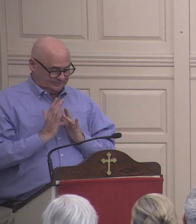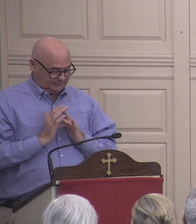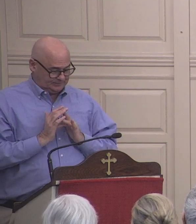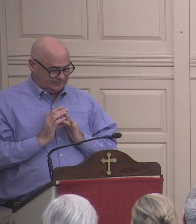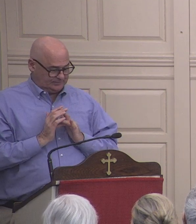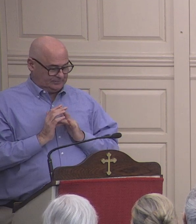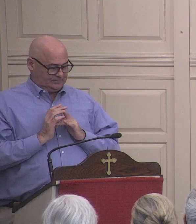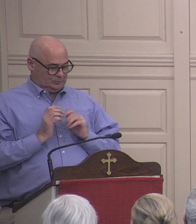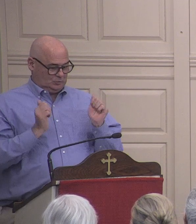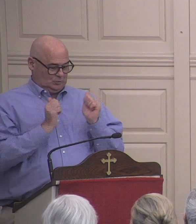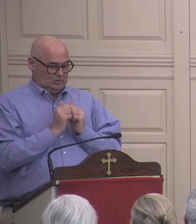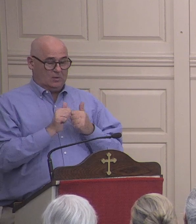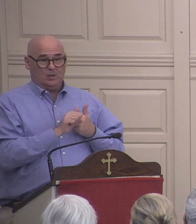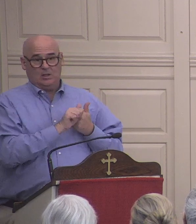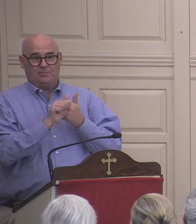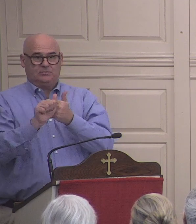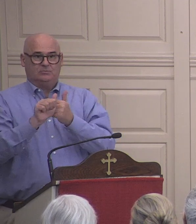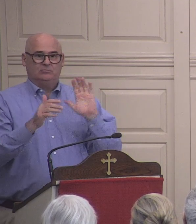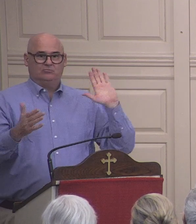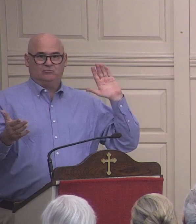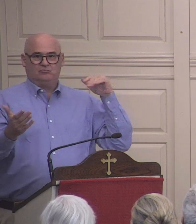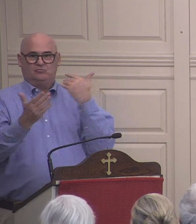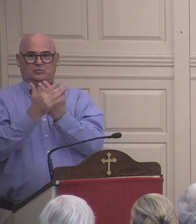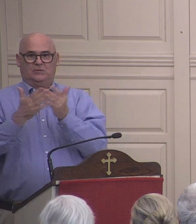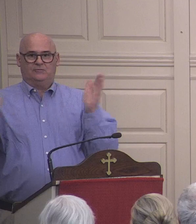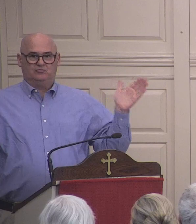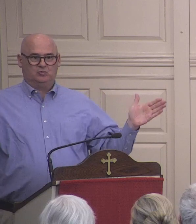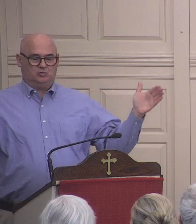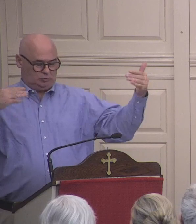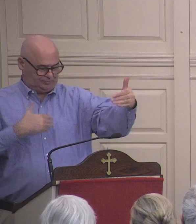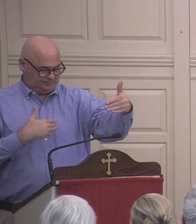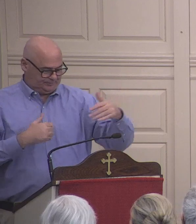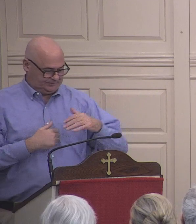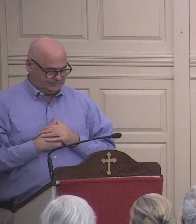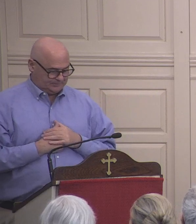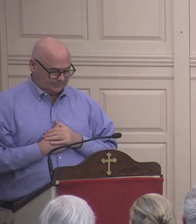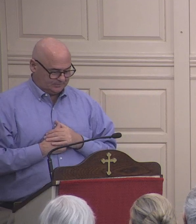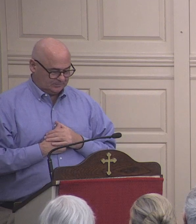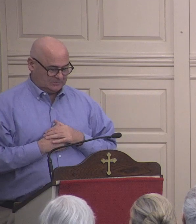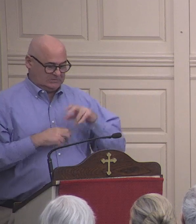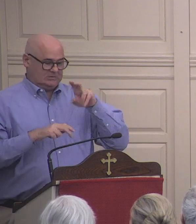When it was evening, he came with the 12,